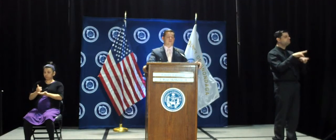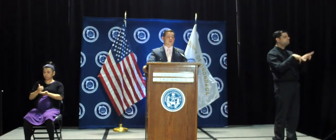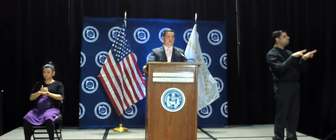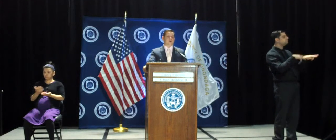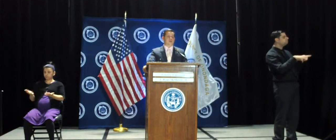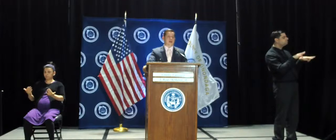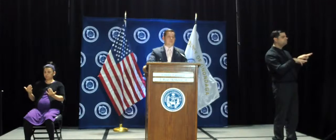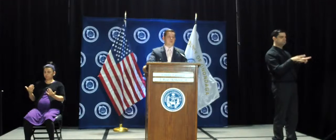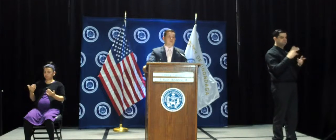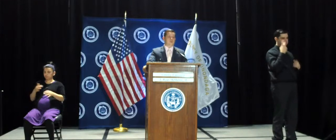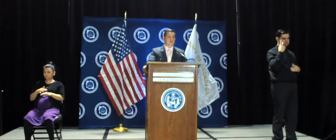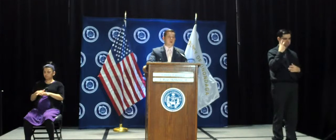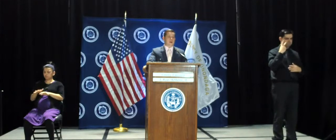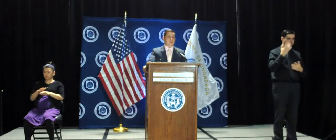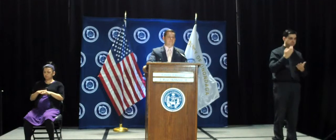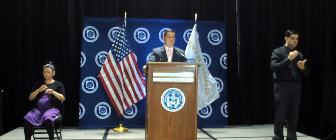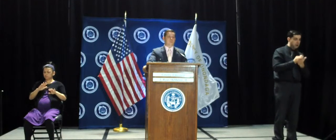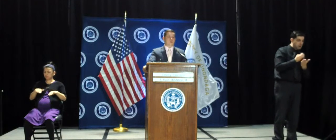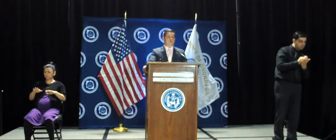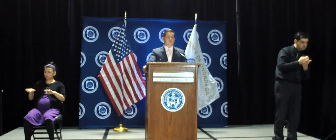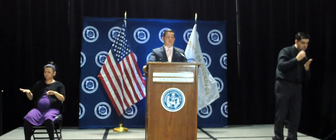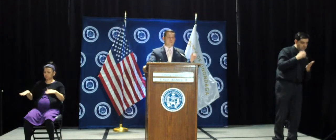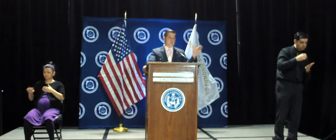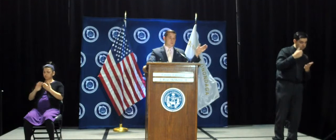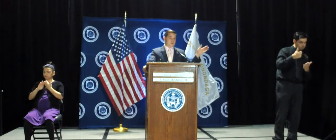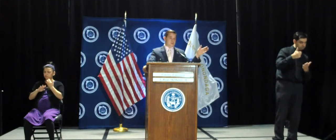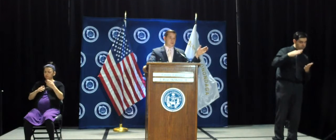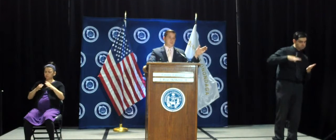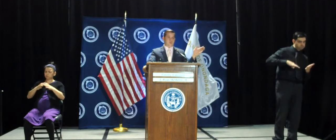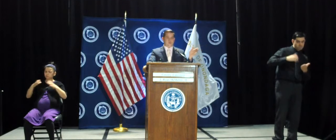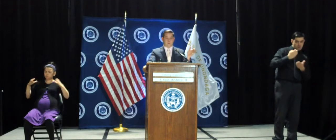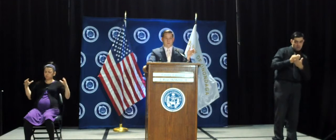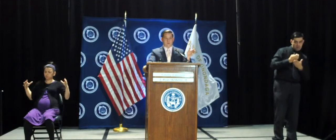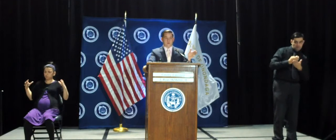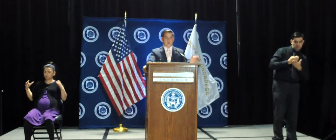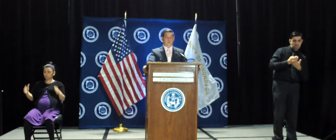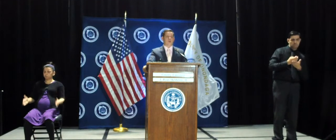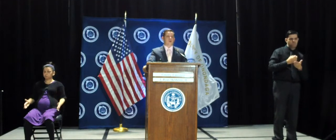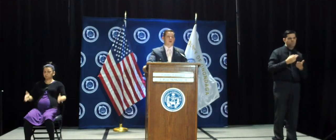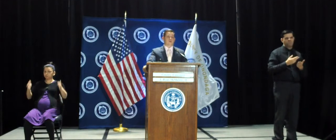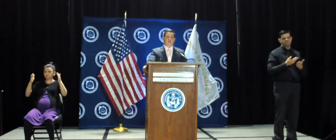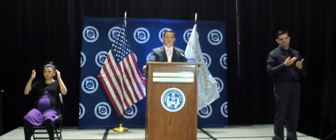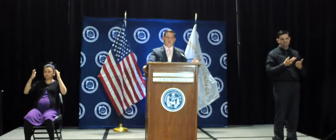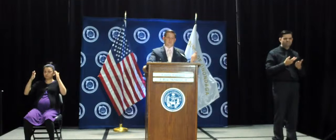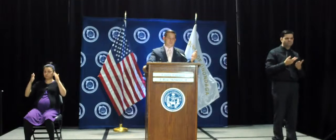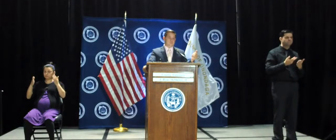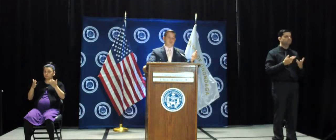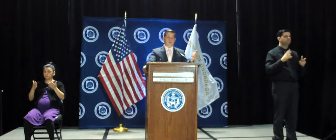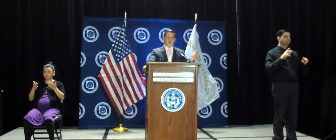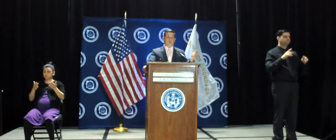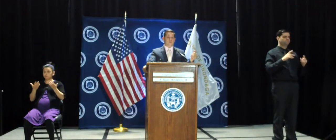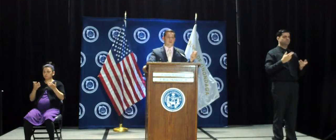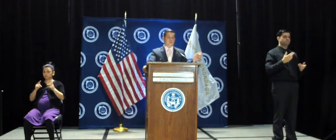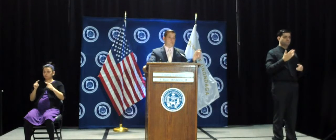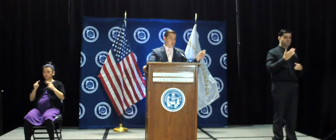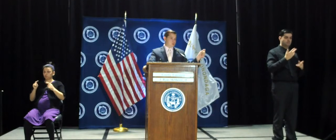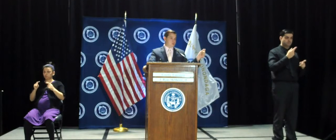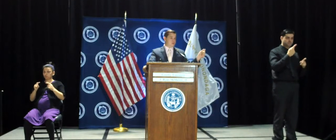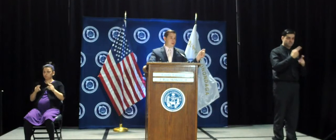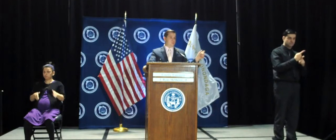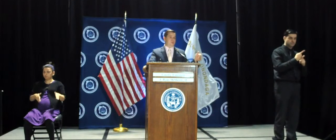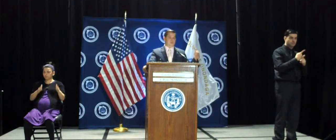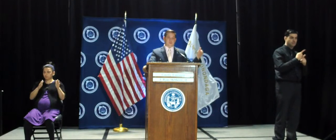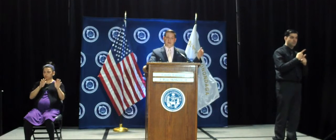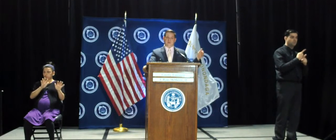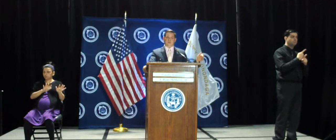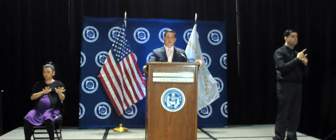things. It's a very large campus where you keep some of the existing buildings, some of it you don't. Certainly there's owners of other parcels